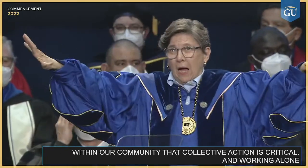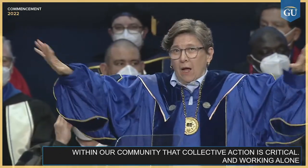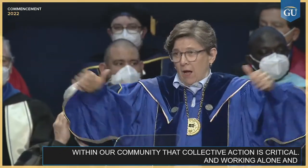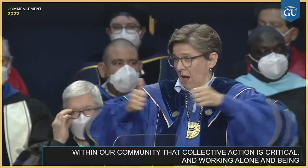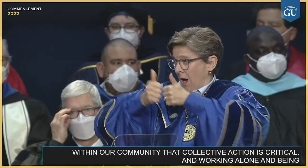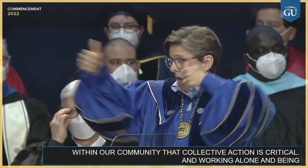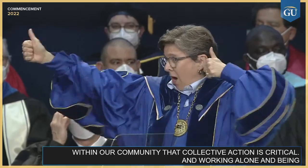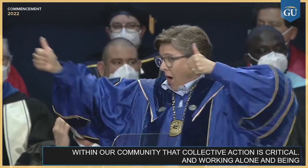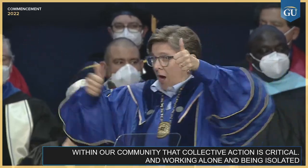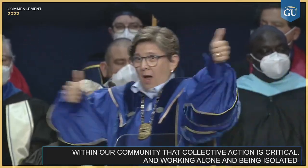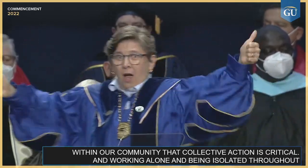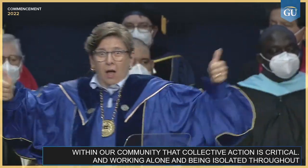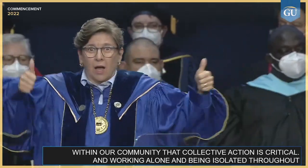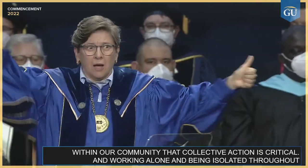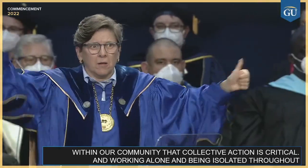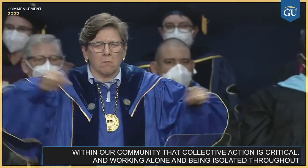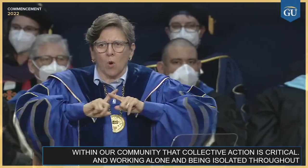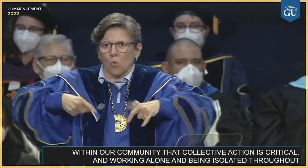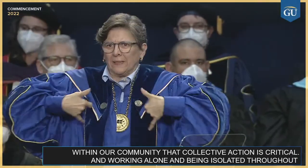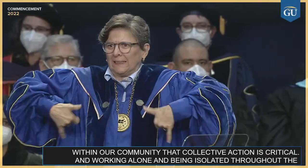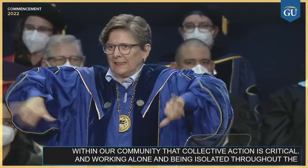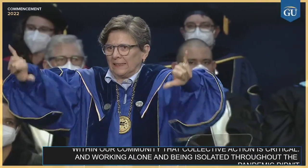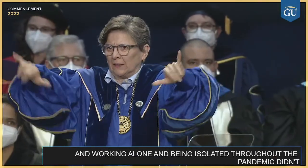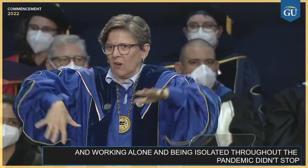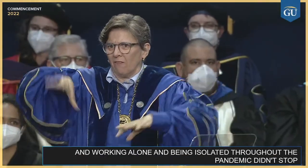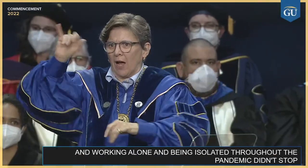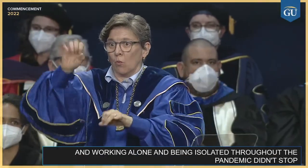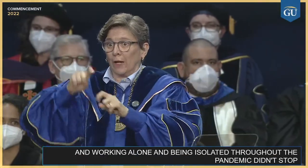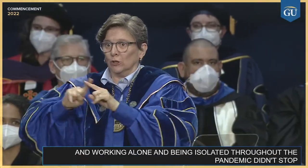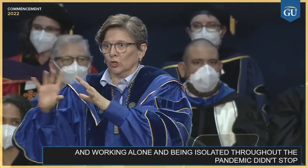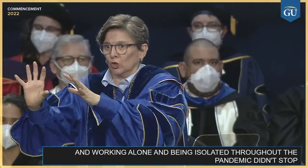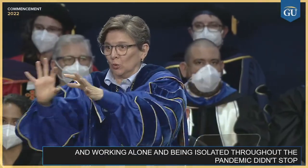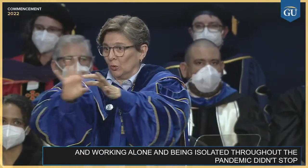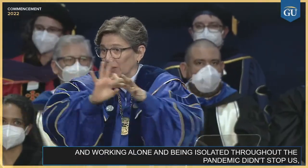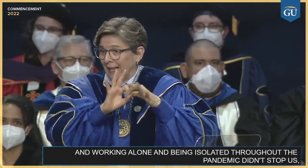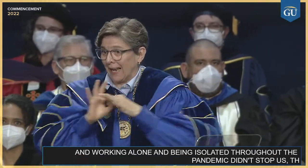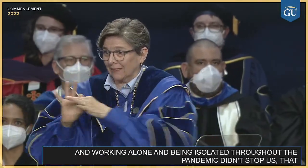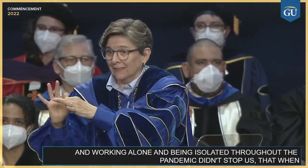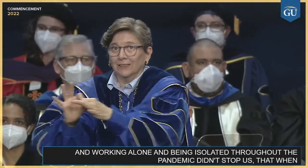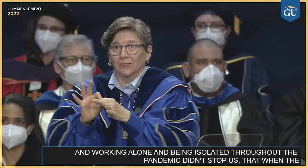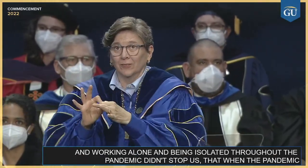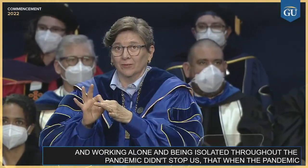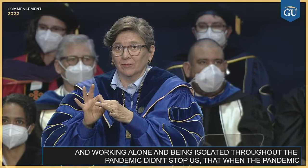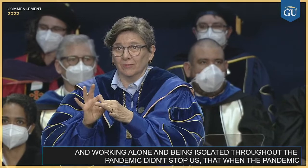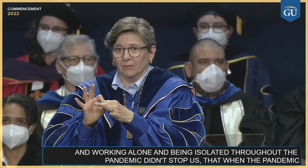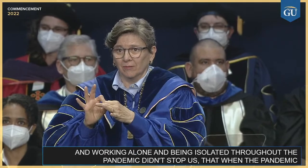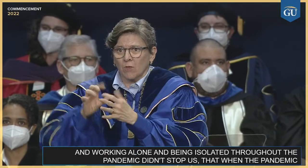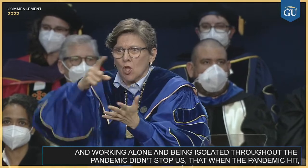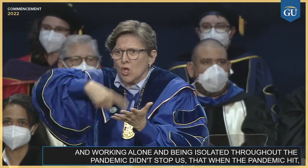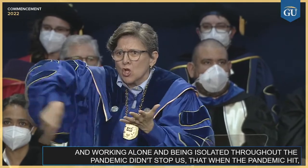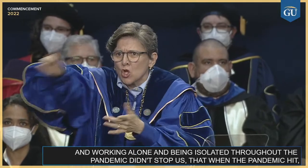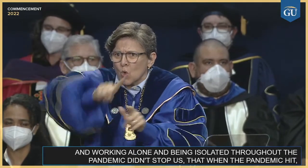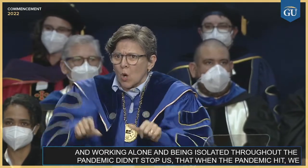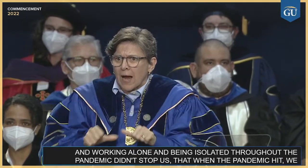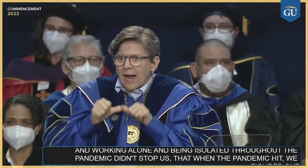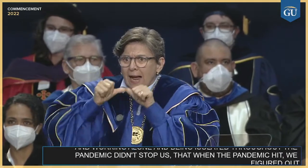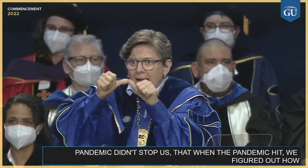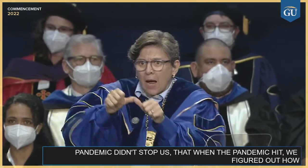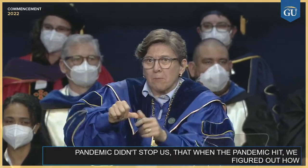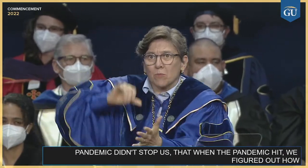hit, we figured out how to connect virtually in the cloud. We found ways to remain connected, and you